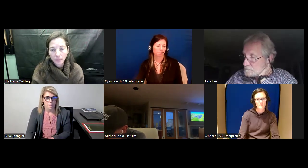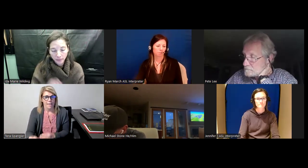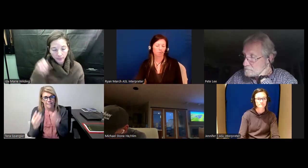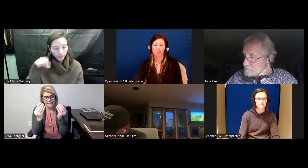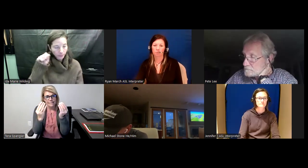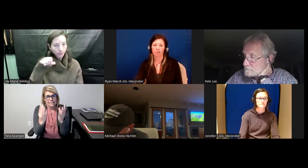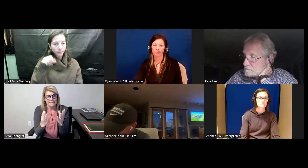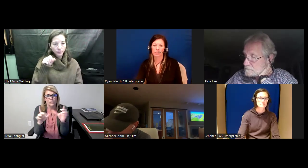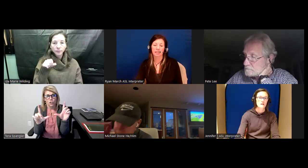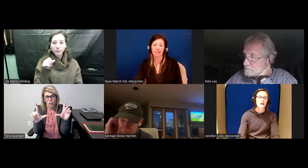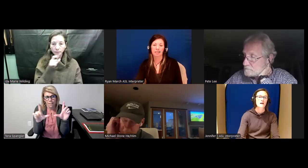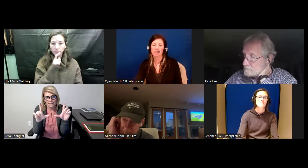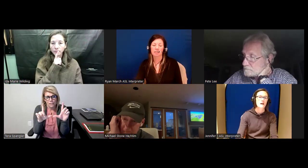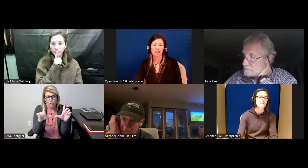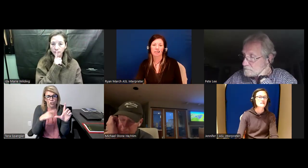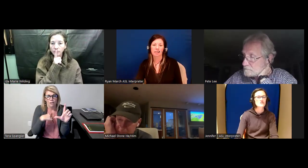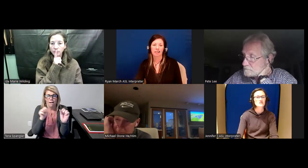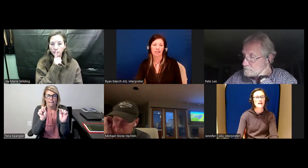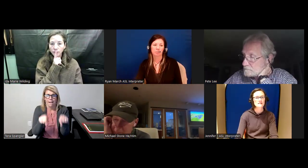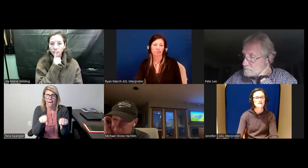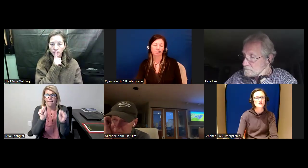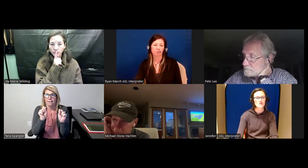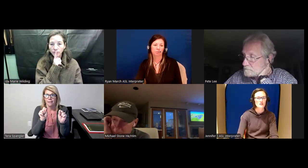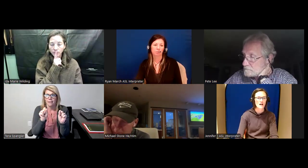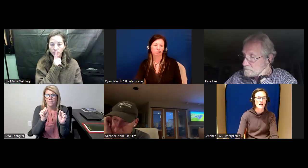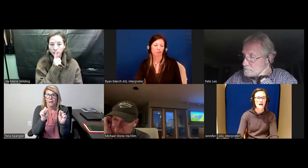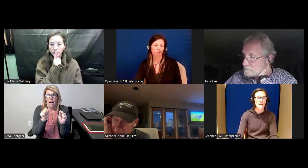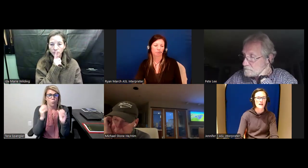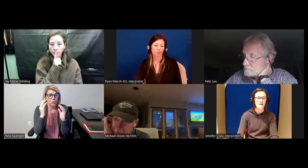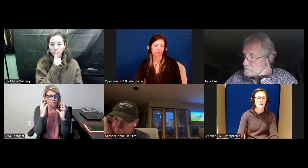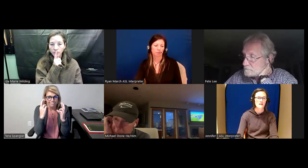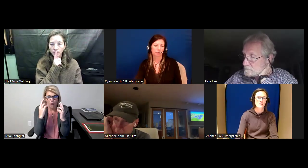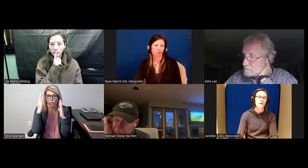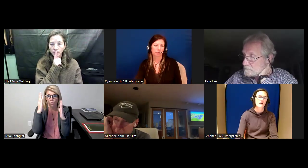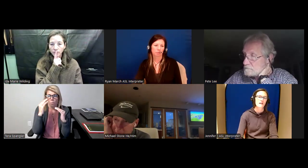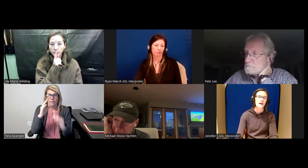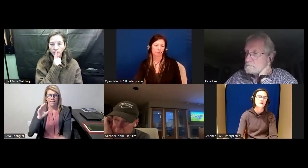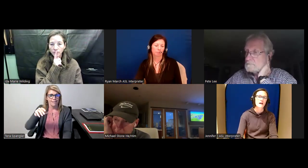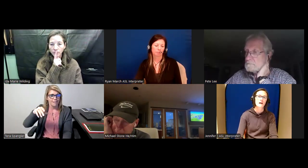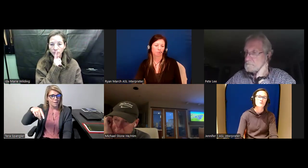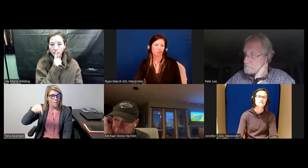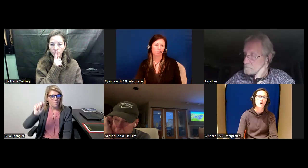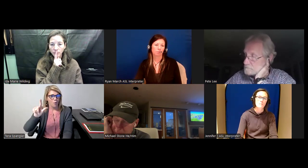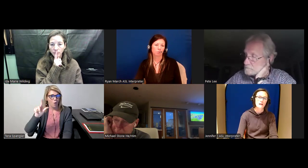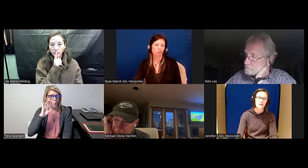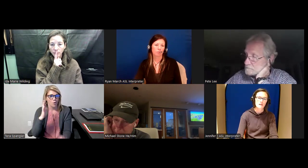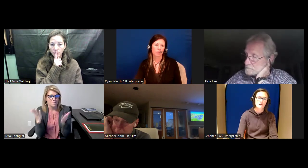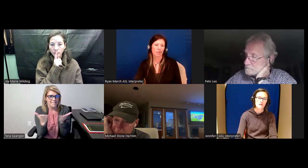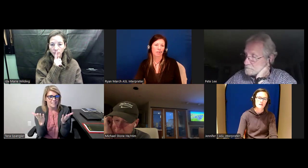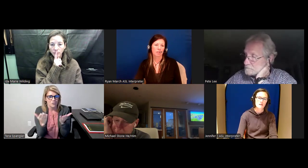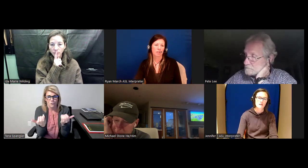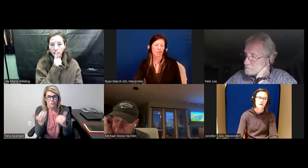For me. Yes. I'm Yeah. teacher licensure. I was